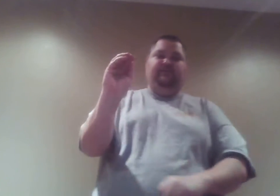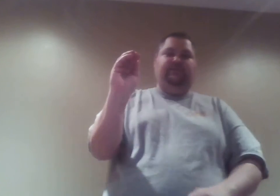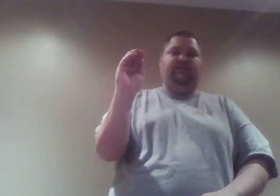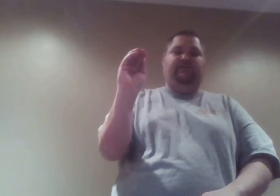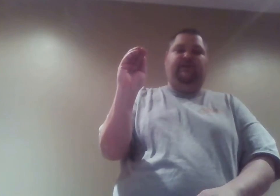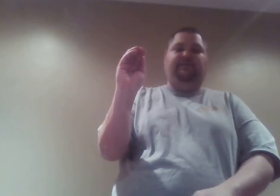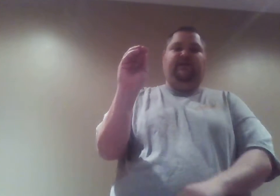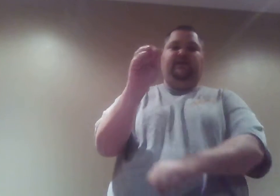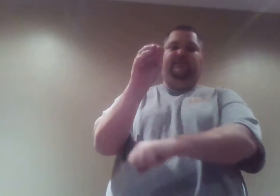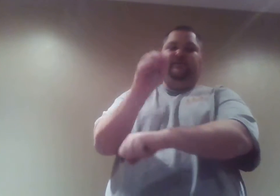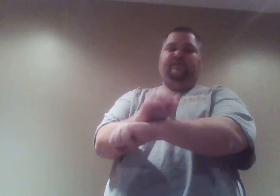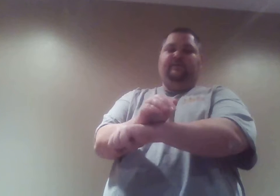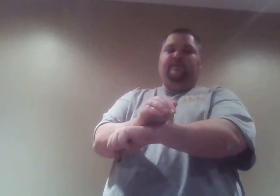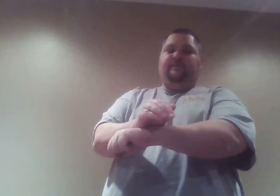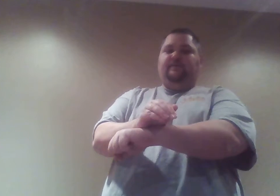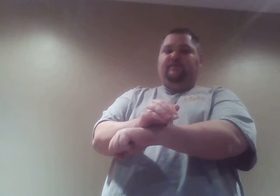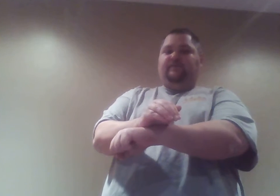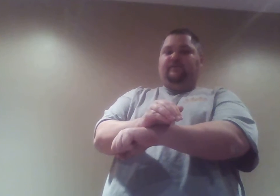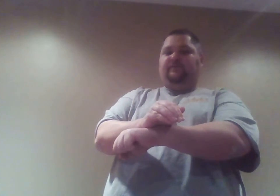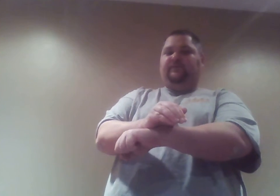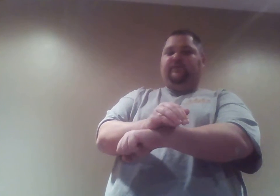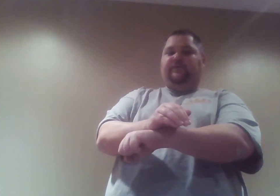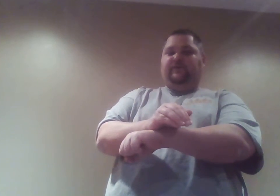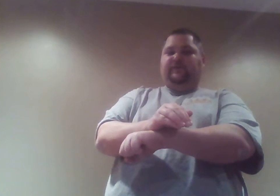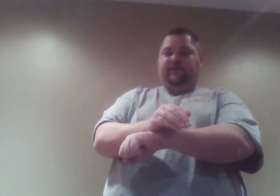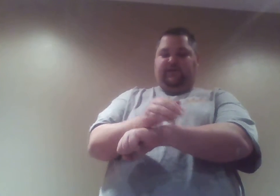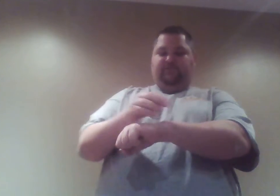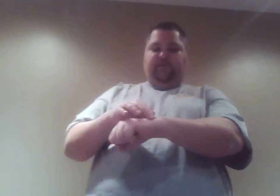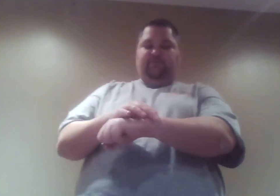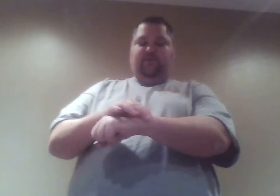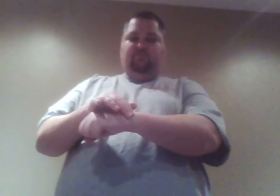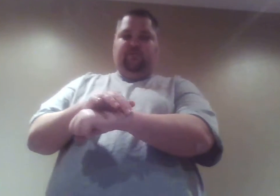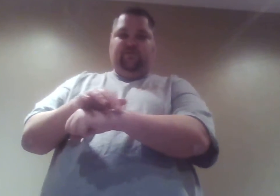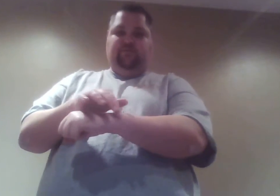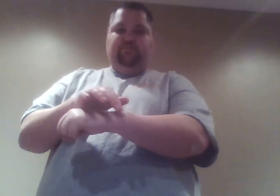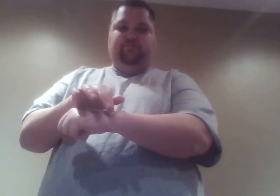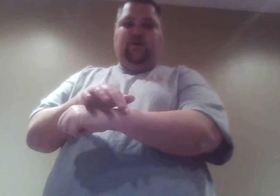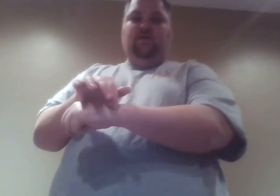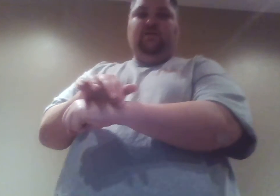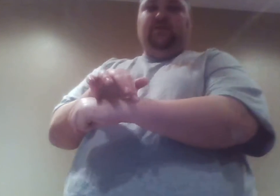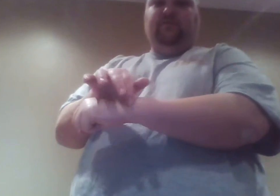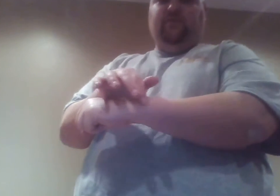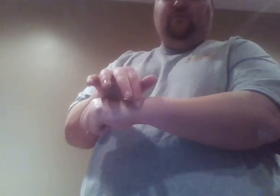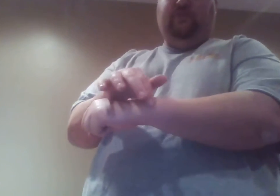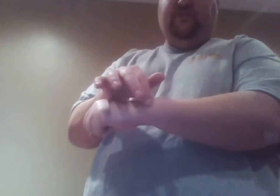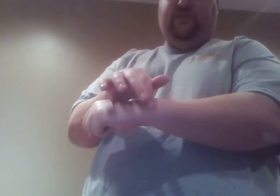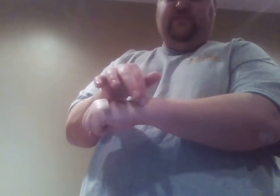you have a cupped hand over your other hand, right about where the ball of your wrist is.